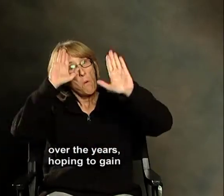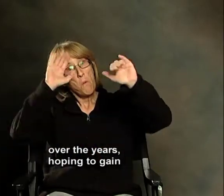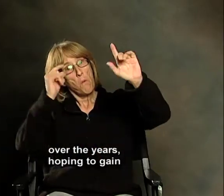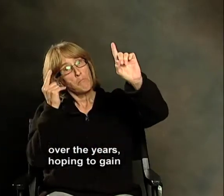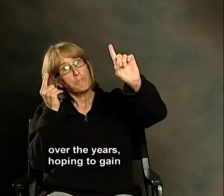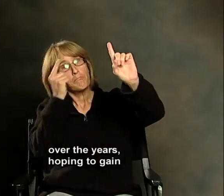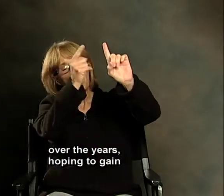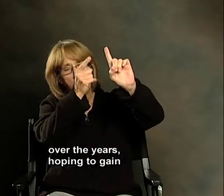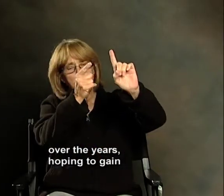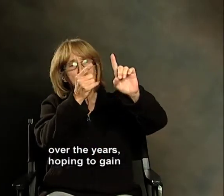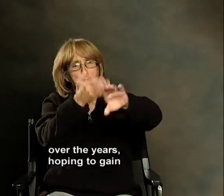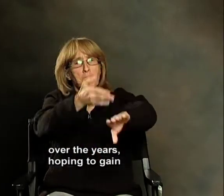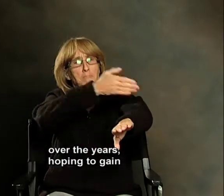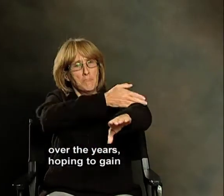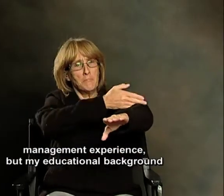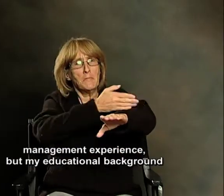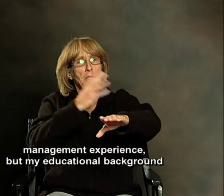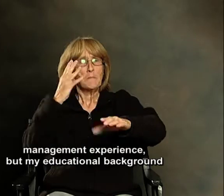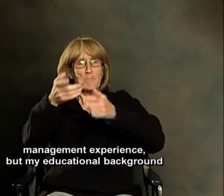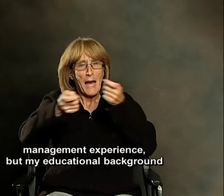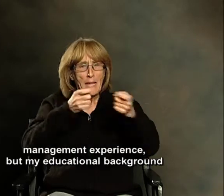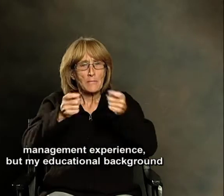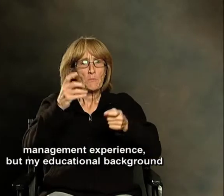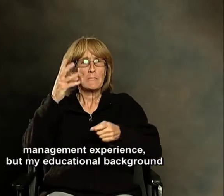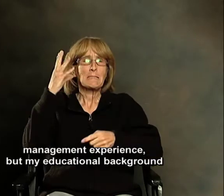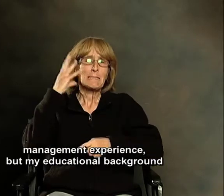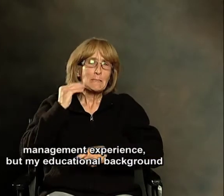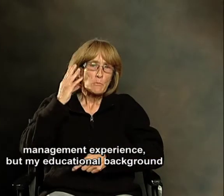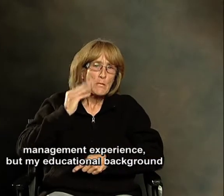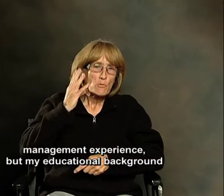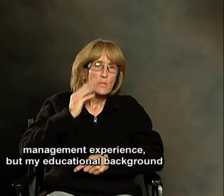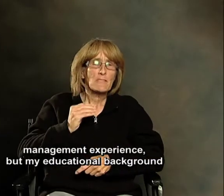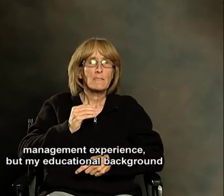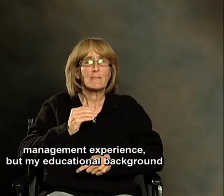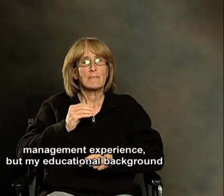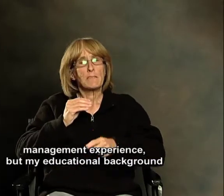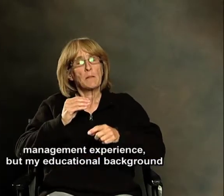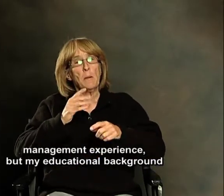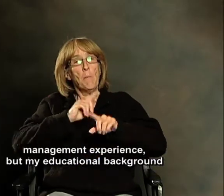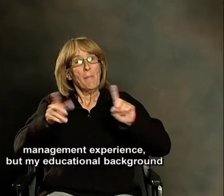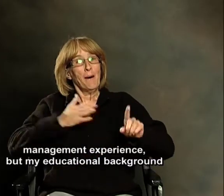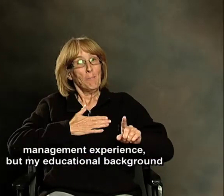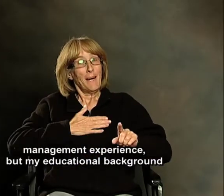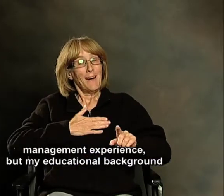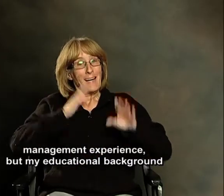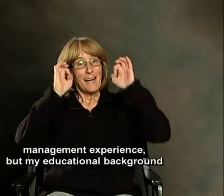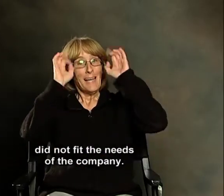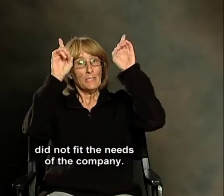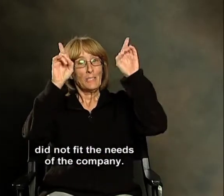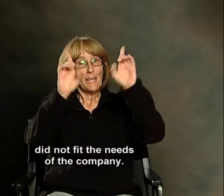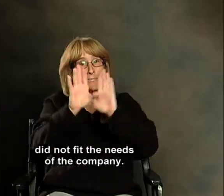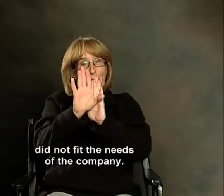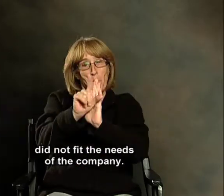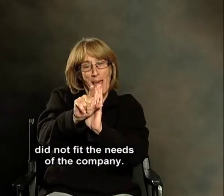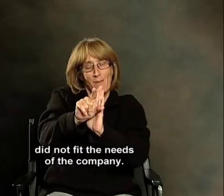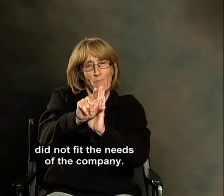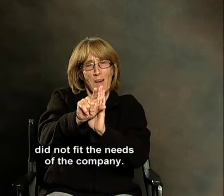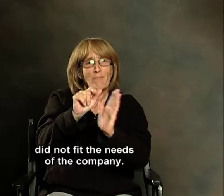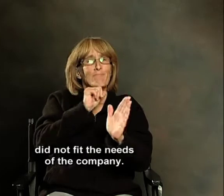gain management experience, but my educational background, it didn't fit the needs of the company.